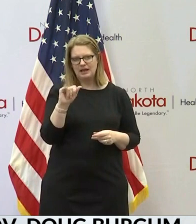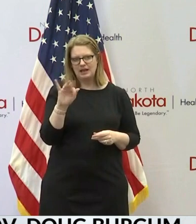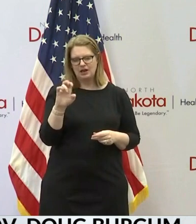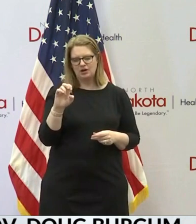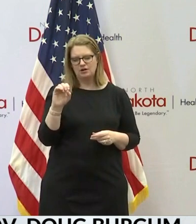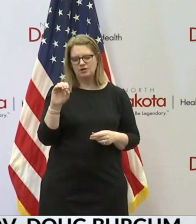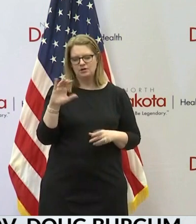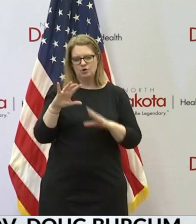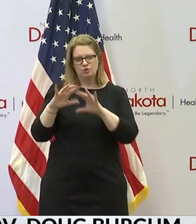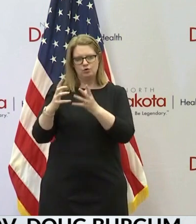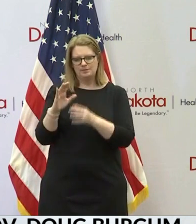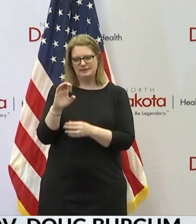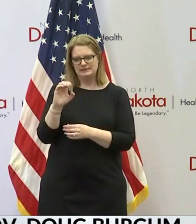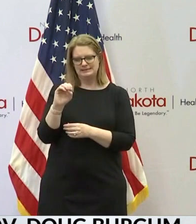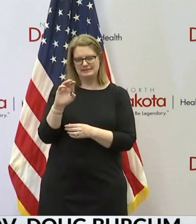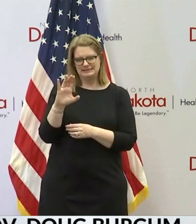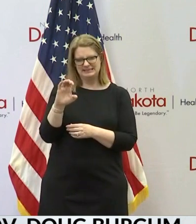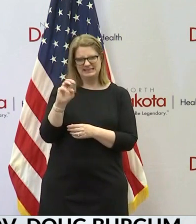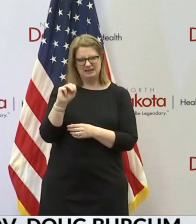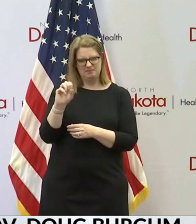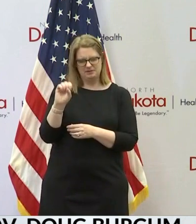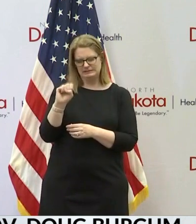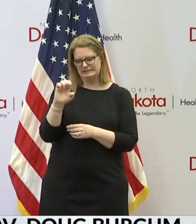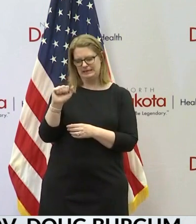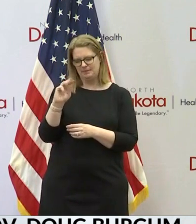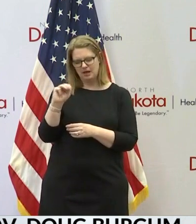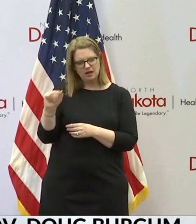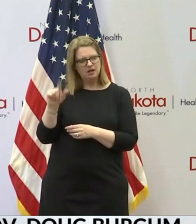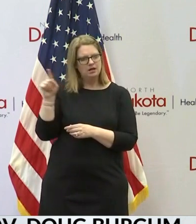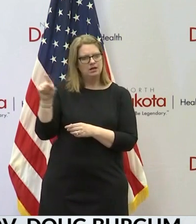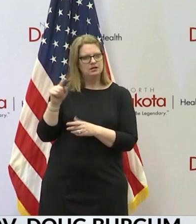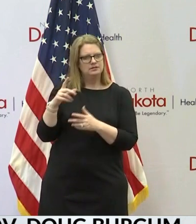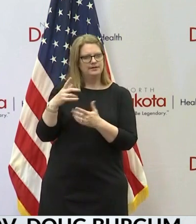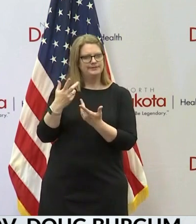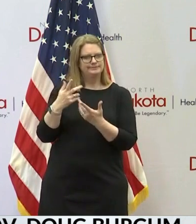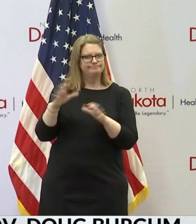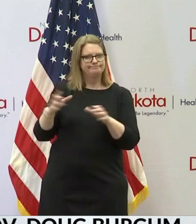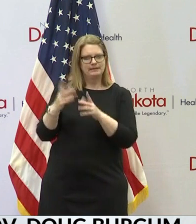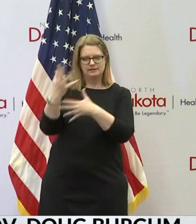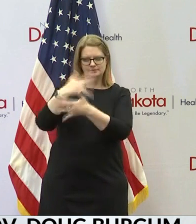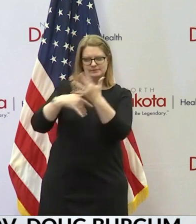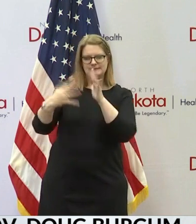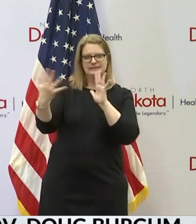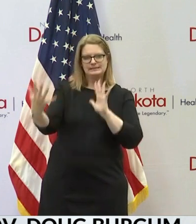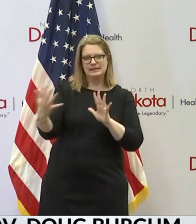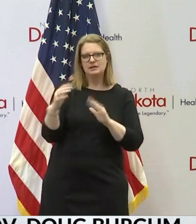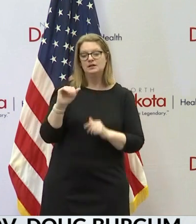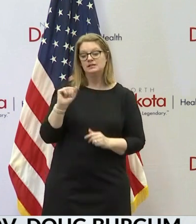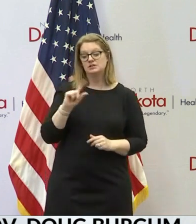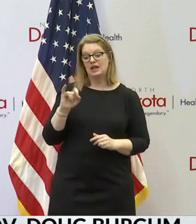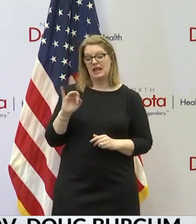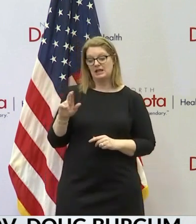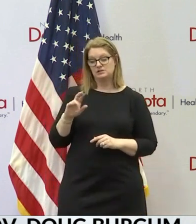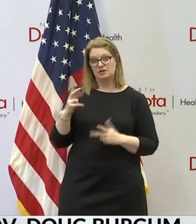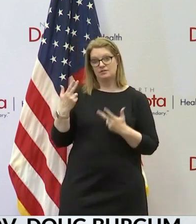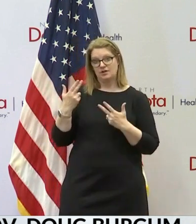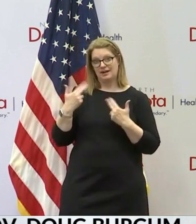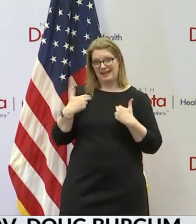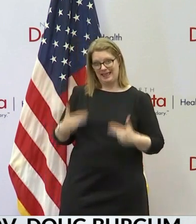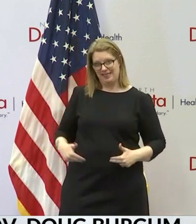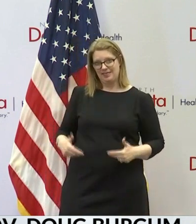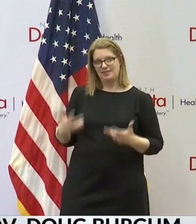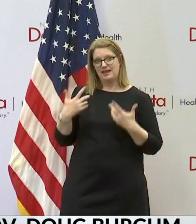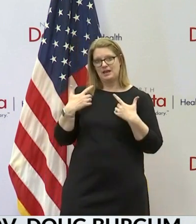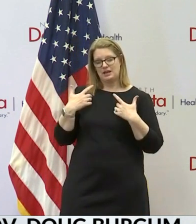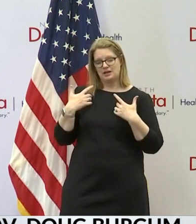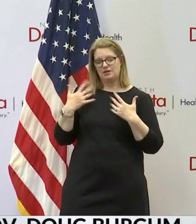Verma. Seema, again, in the White House, they're practicing distancing. So Secretary Azar from Health and Human Services and Seema Verma were